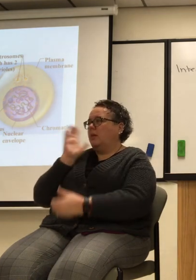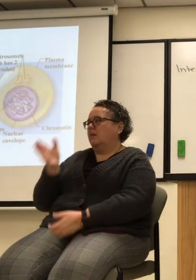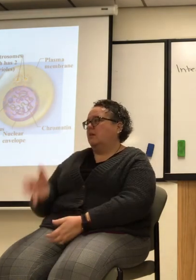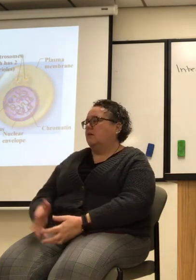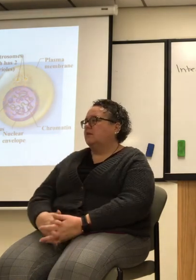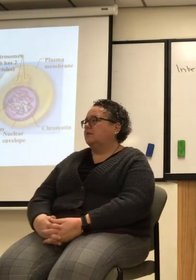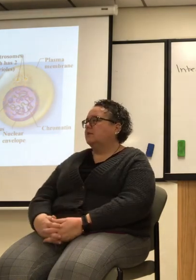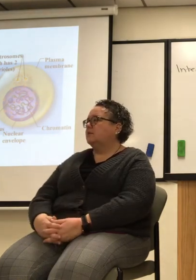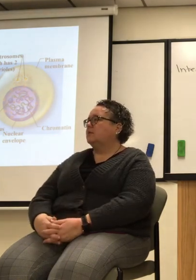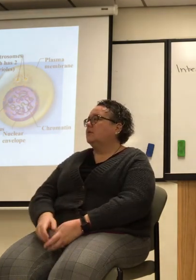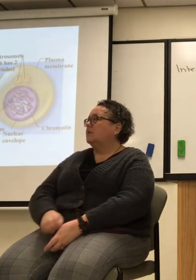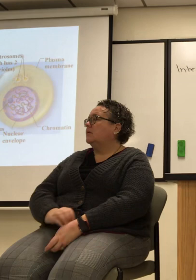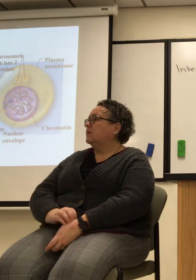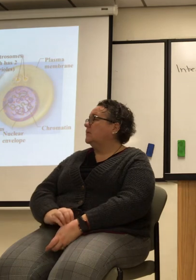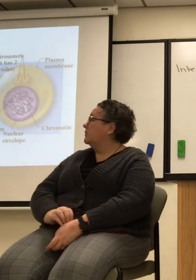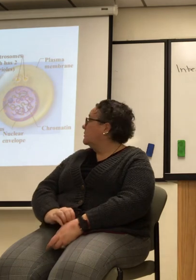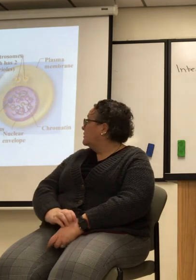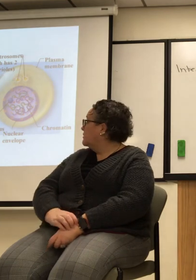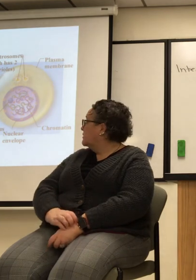envelope.